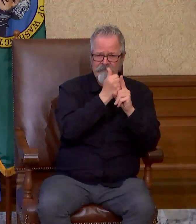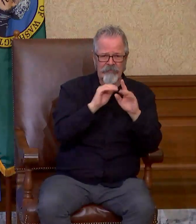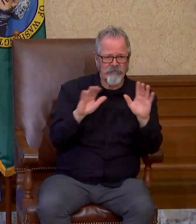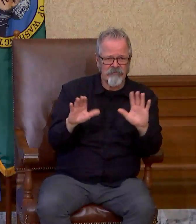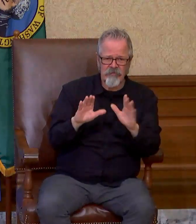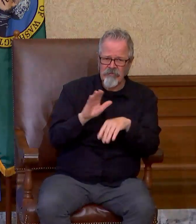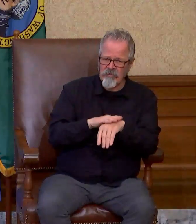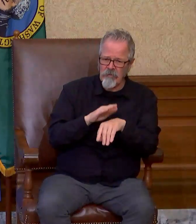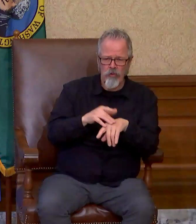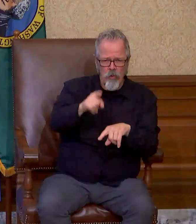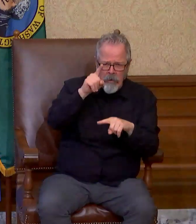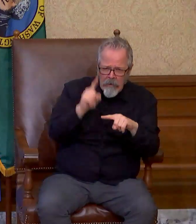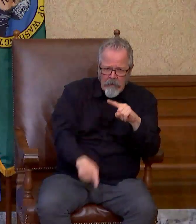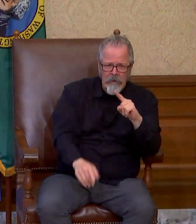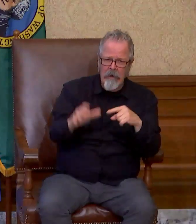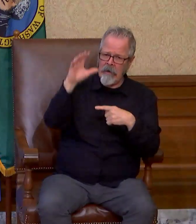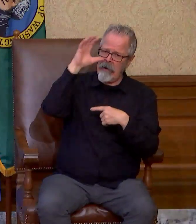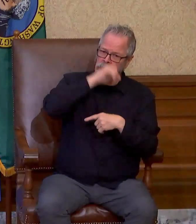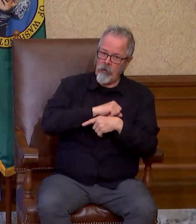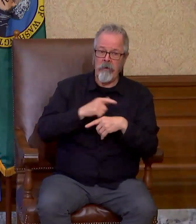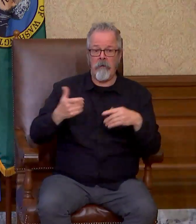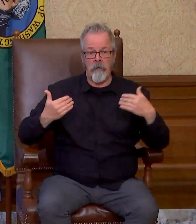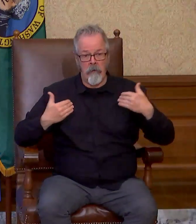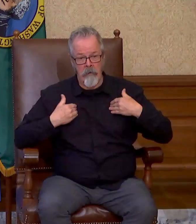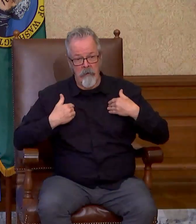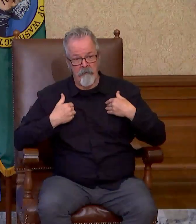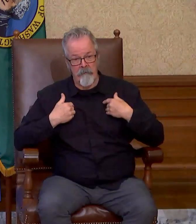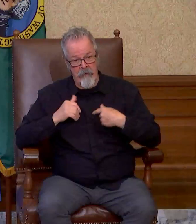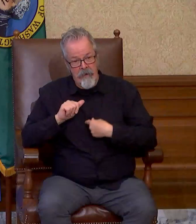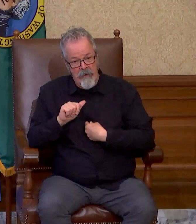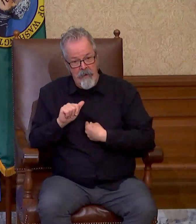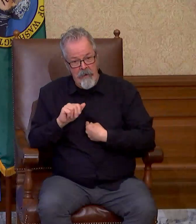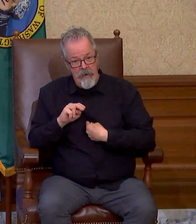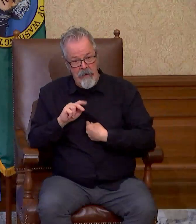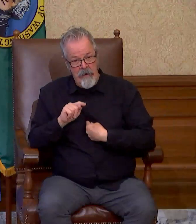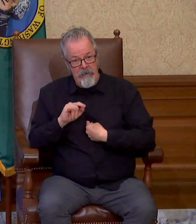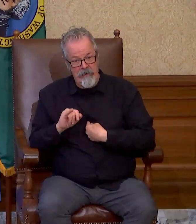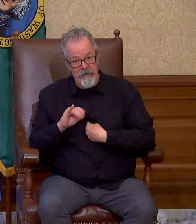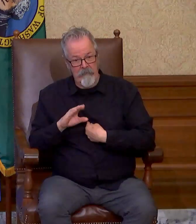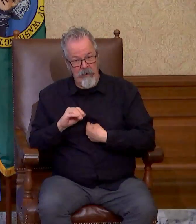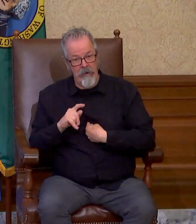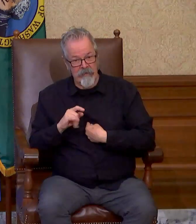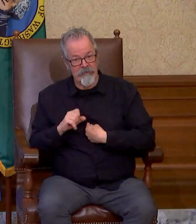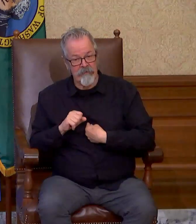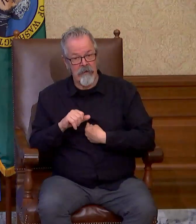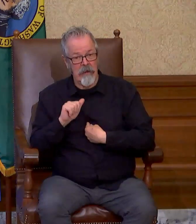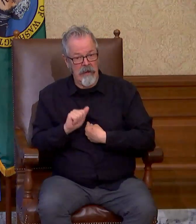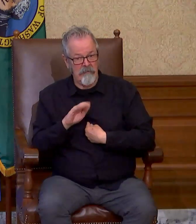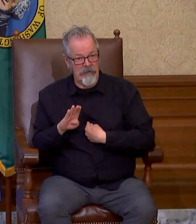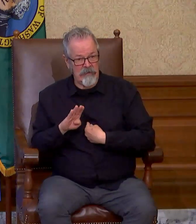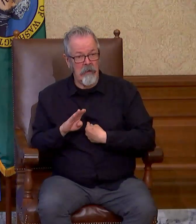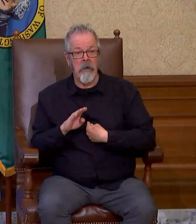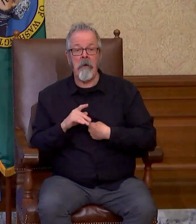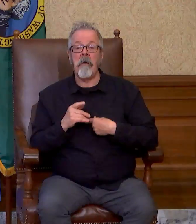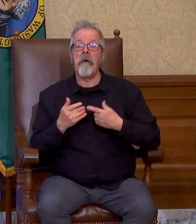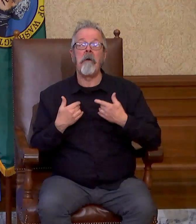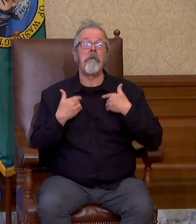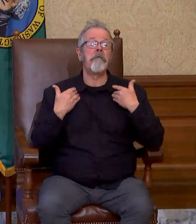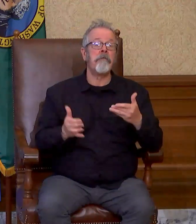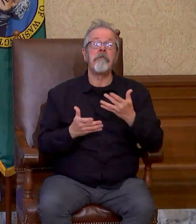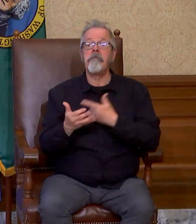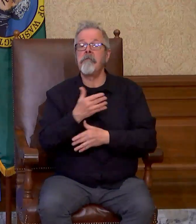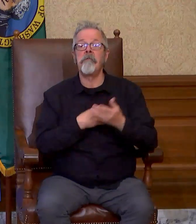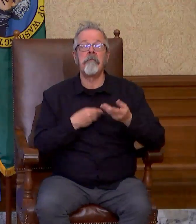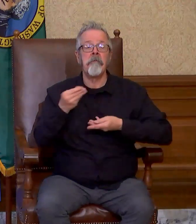So further research might show that, plus or minus, but at the moment, we cannot cannot depend